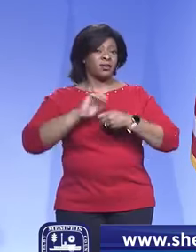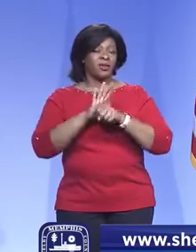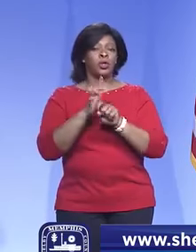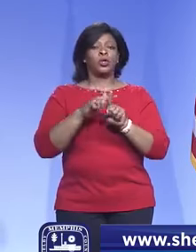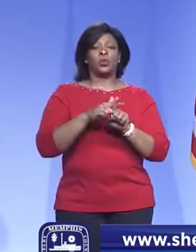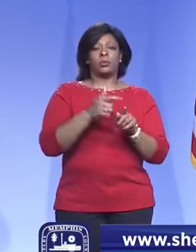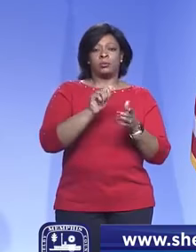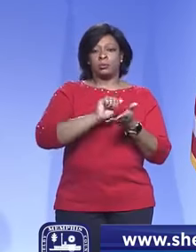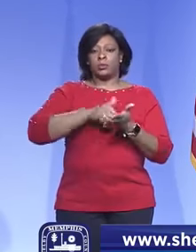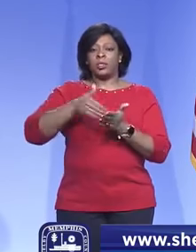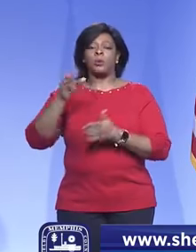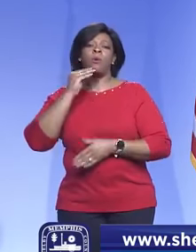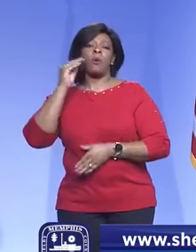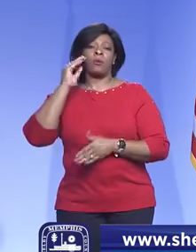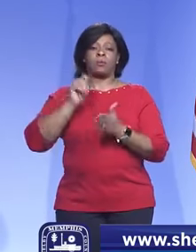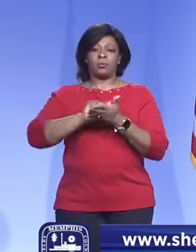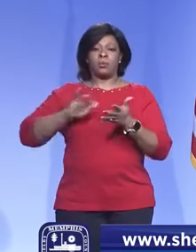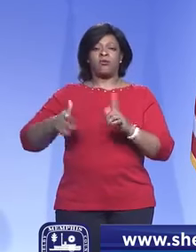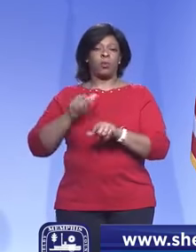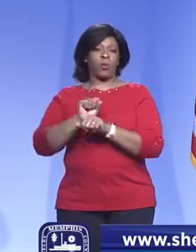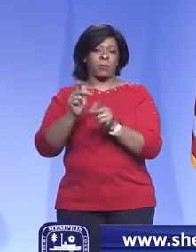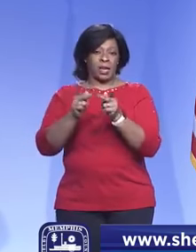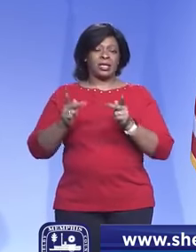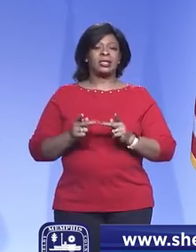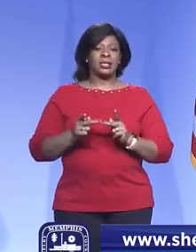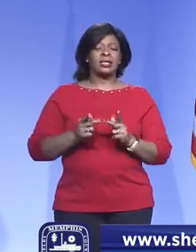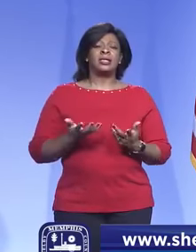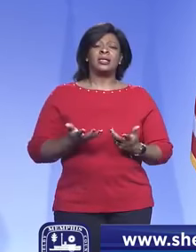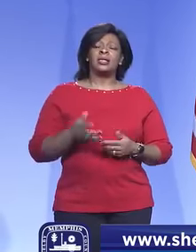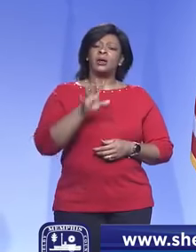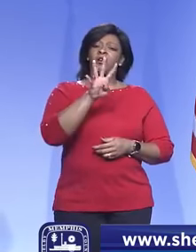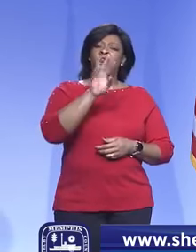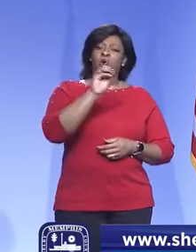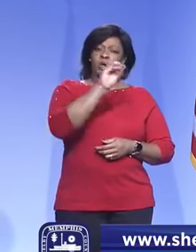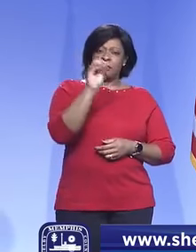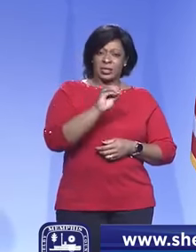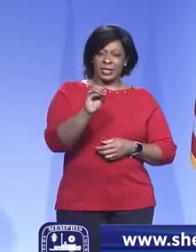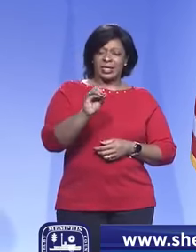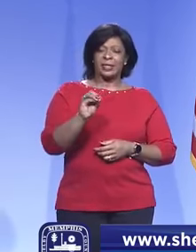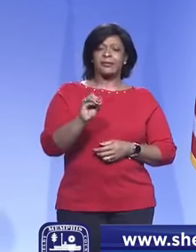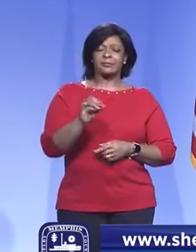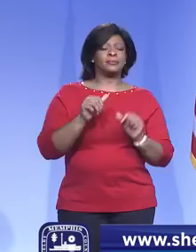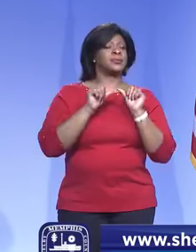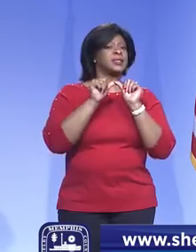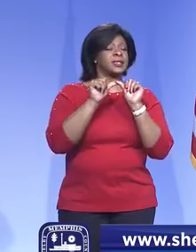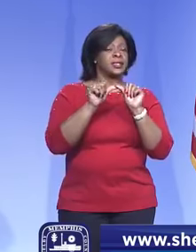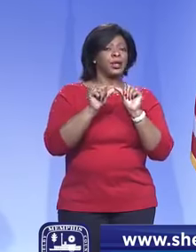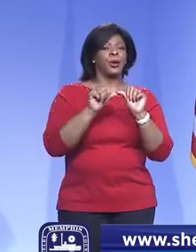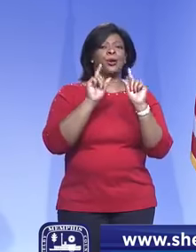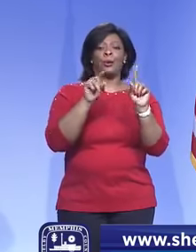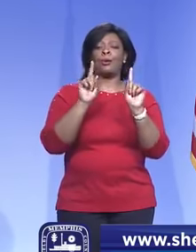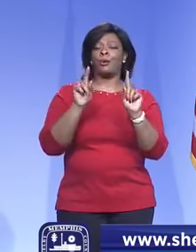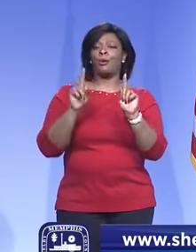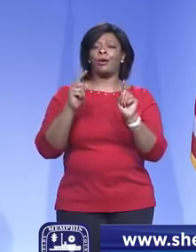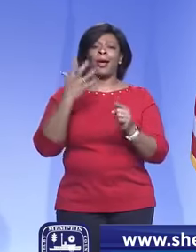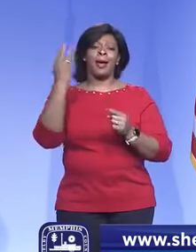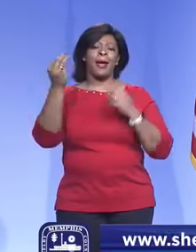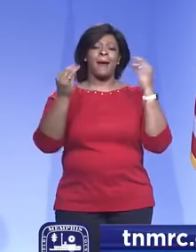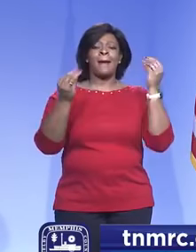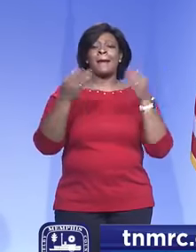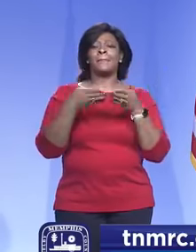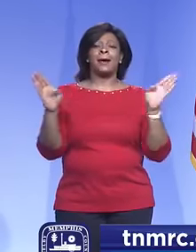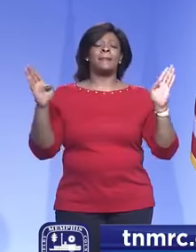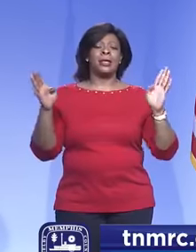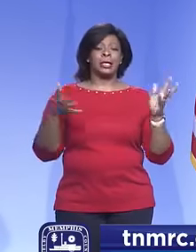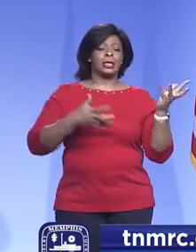from the workplace. We also know that about 40% continue to go about public activities